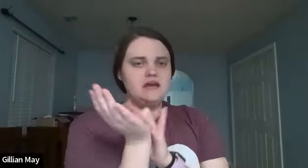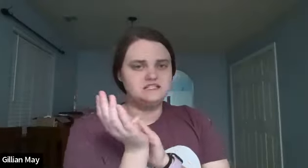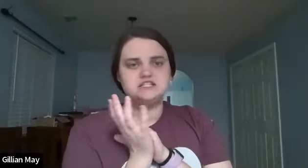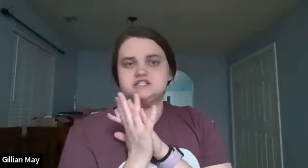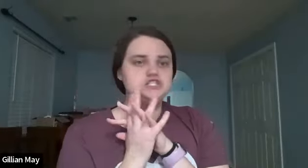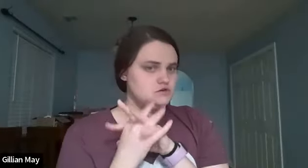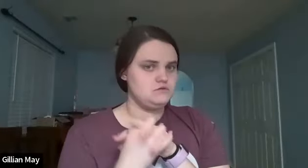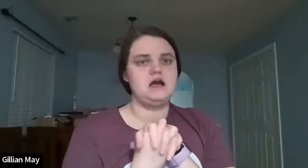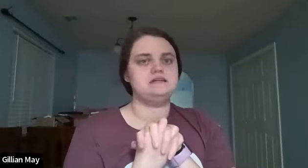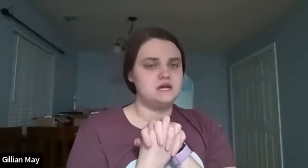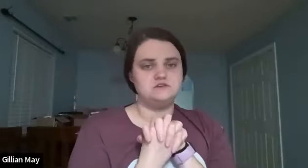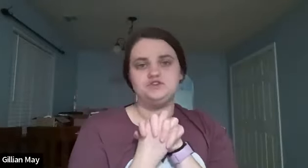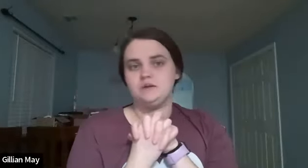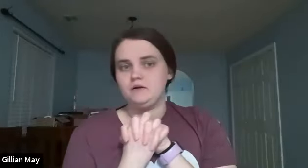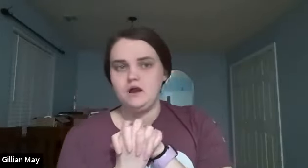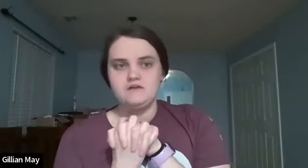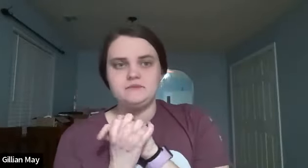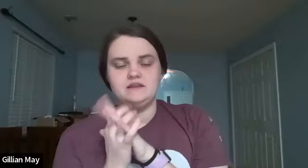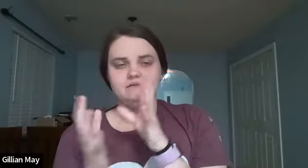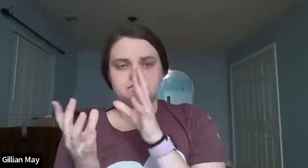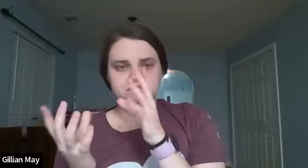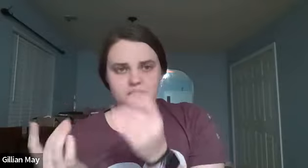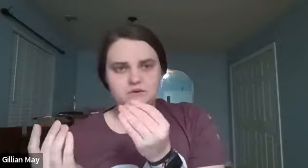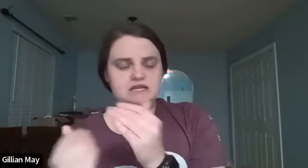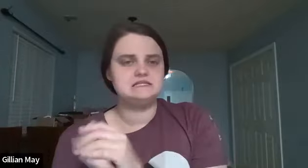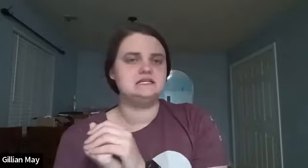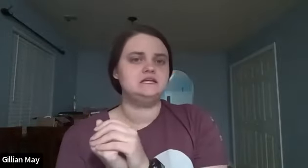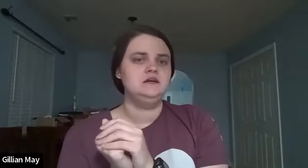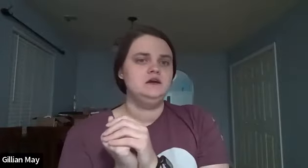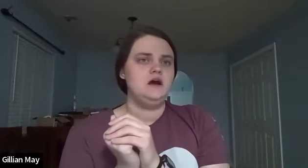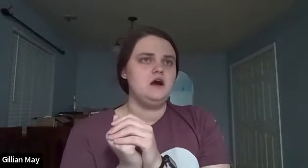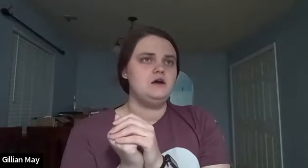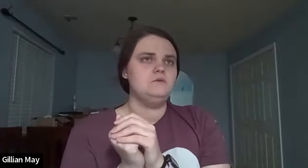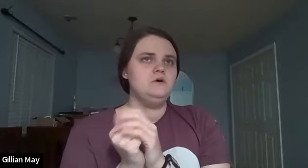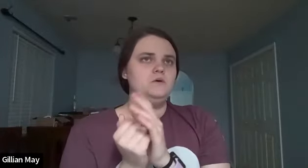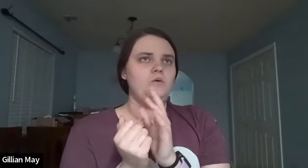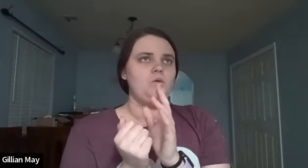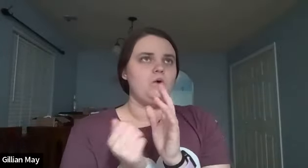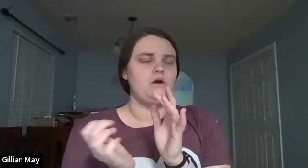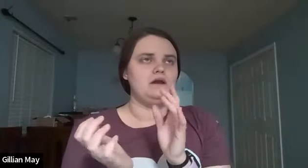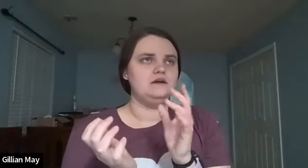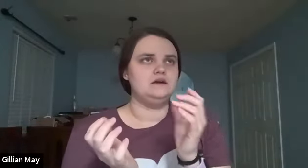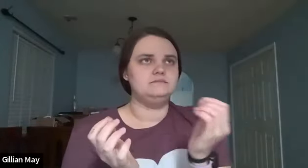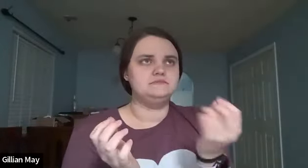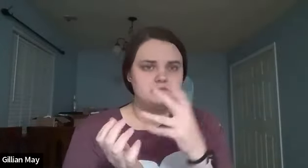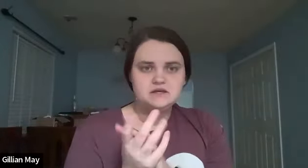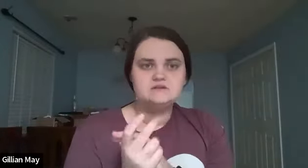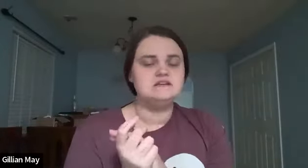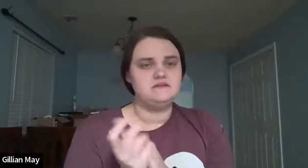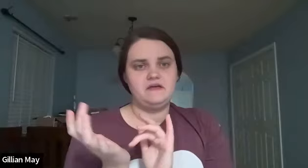That's just the generalized medicine. If you're talking about cough, like liquid medicine, or taking pills, anything like that,